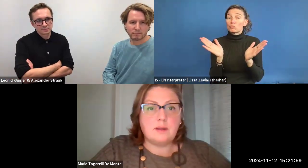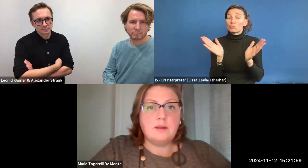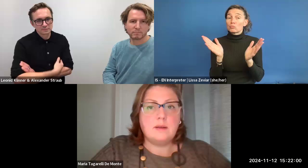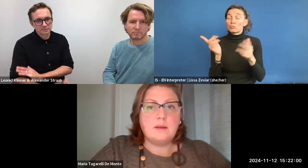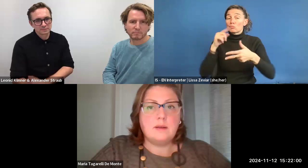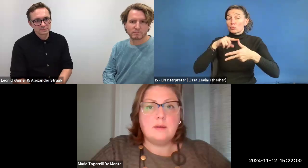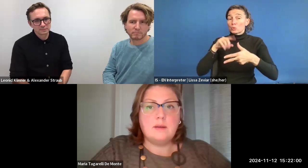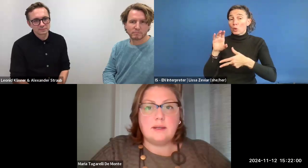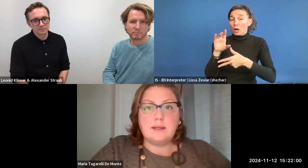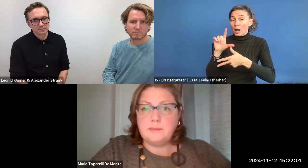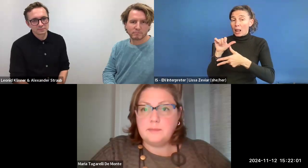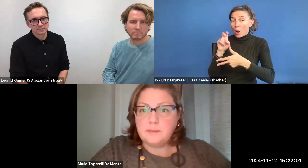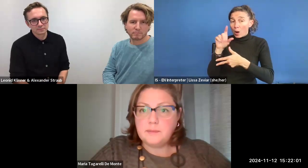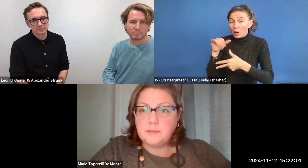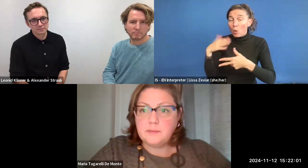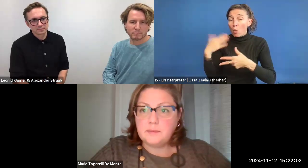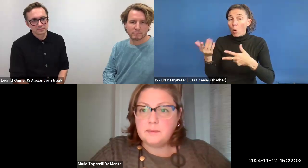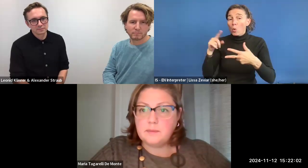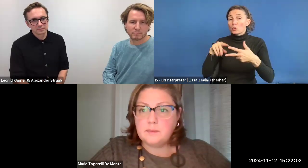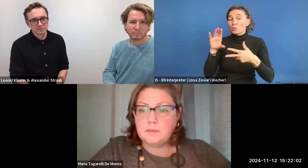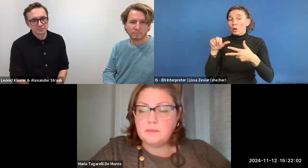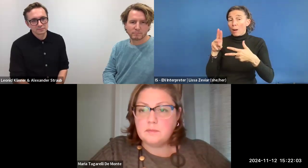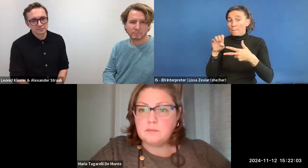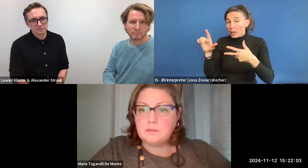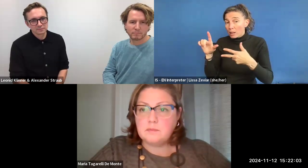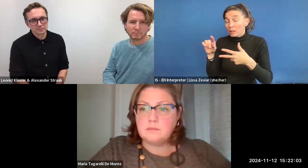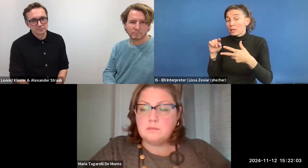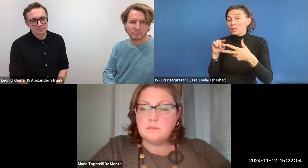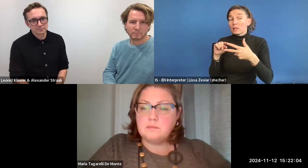or Carmen Graham?